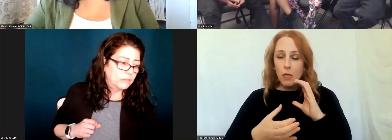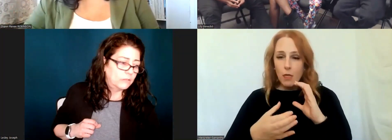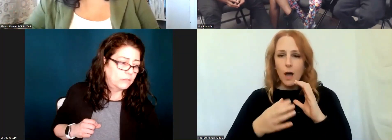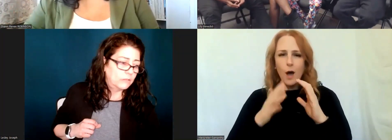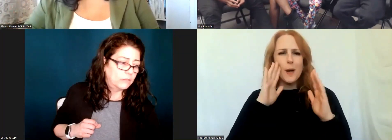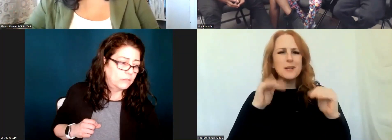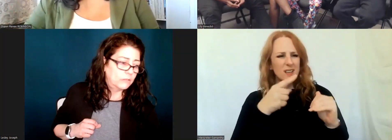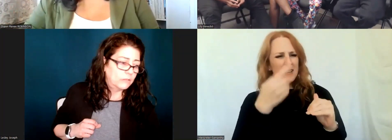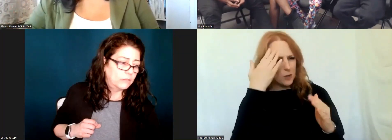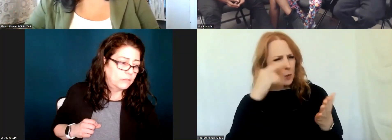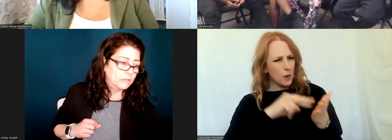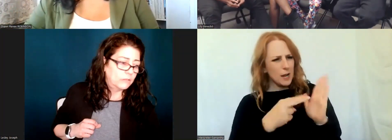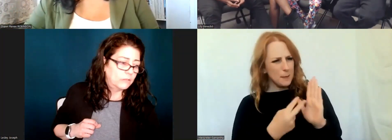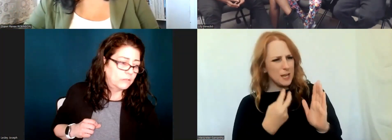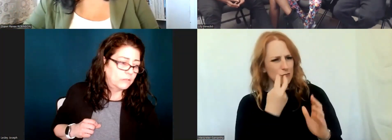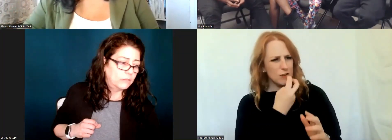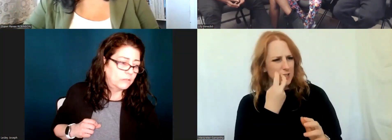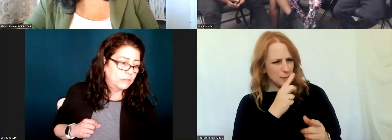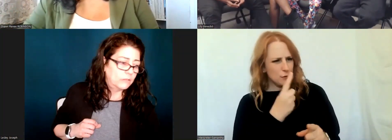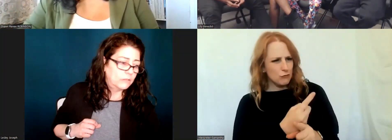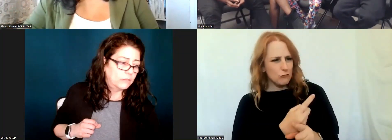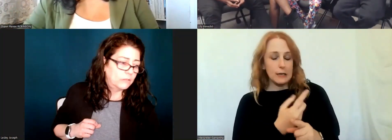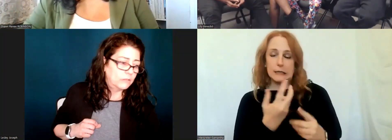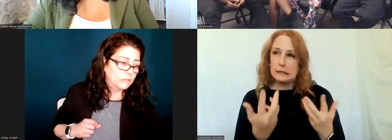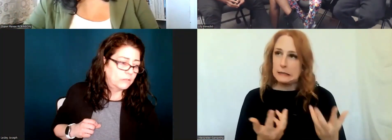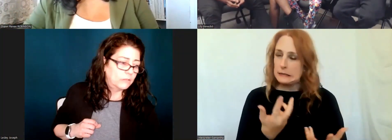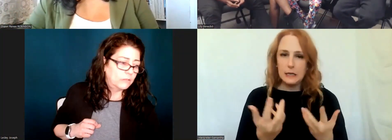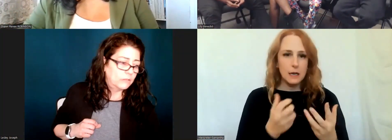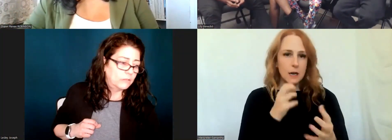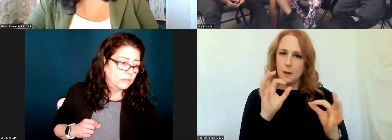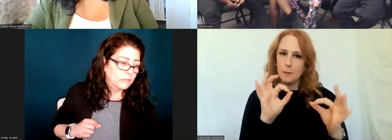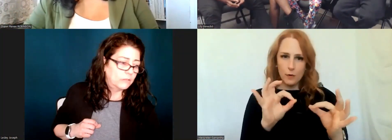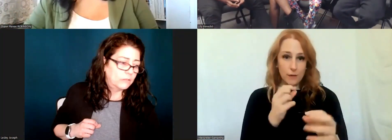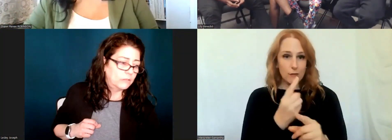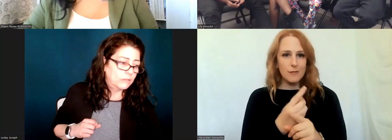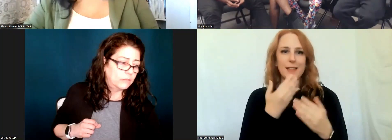know what I'm saying, you can read my lips. So thank you for sharing that.